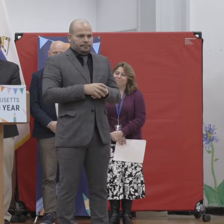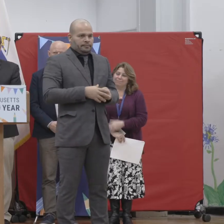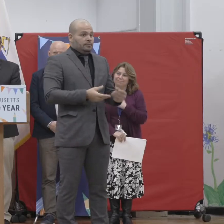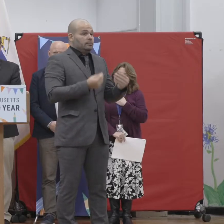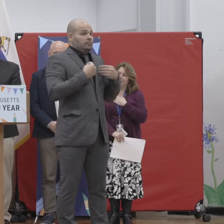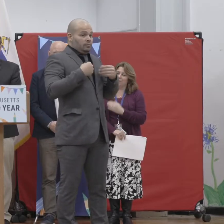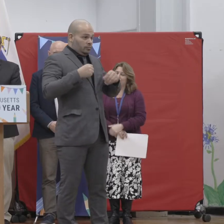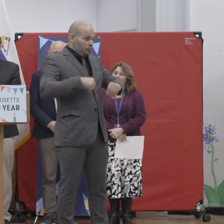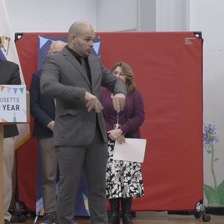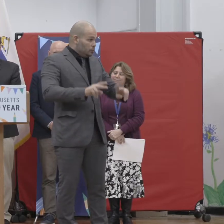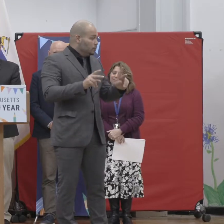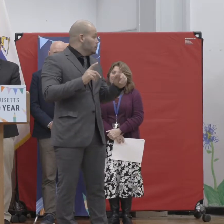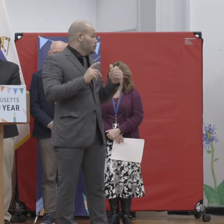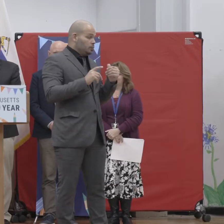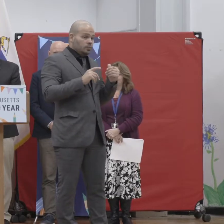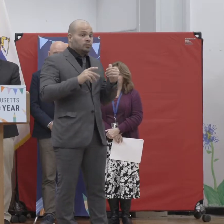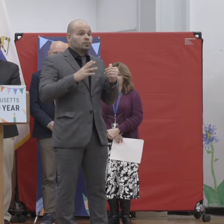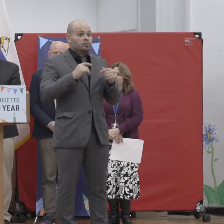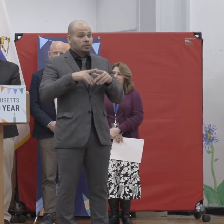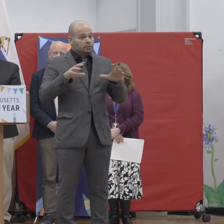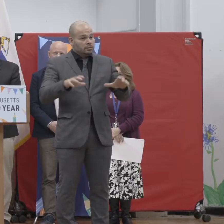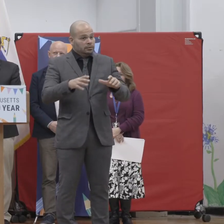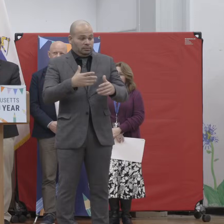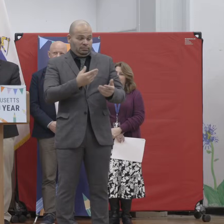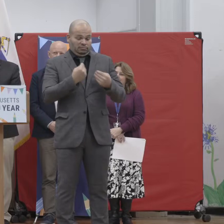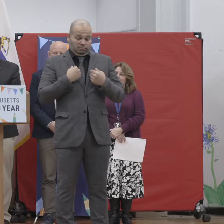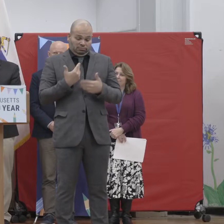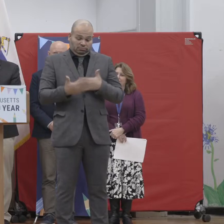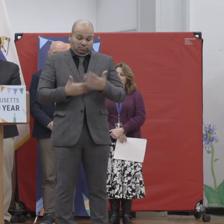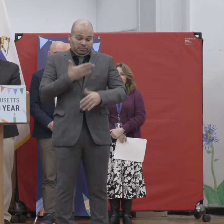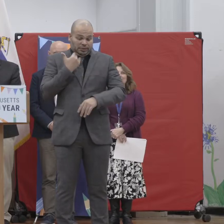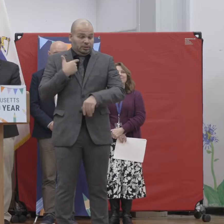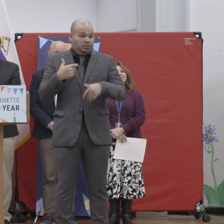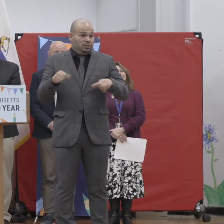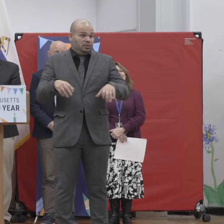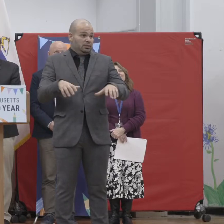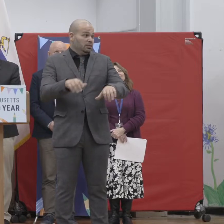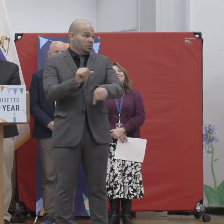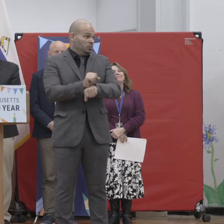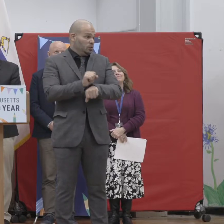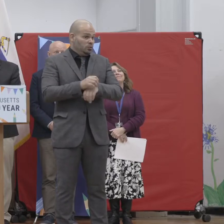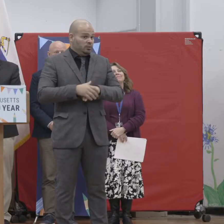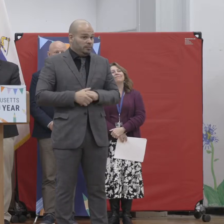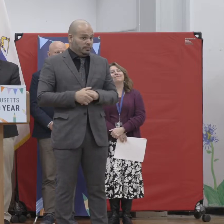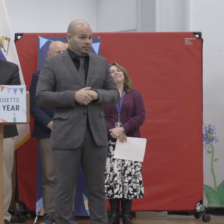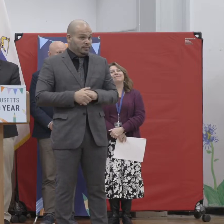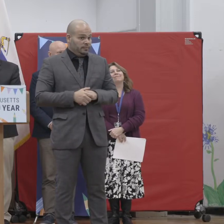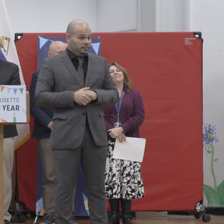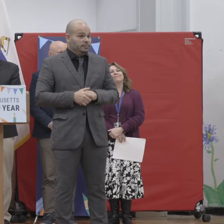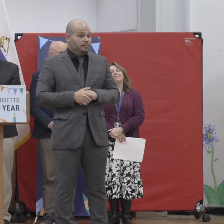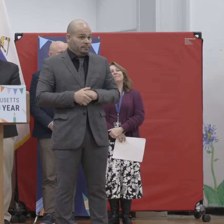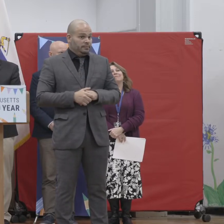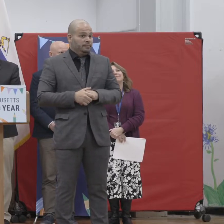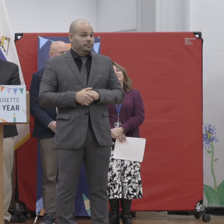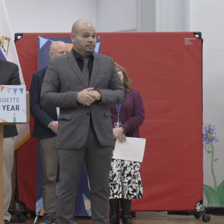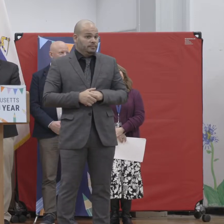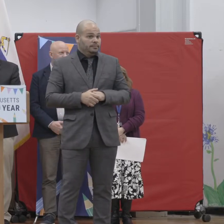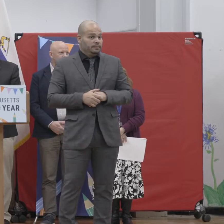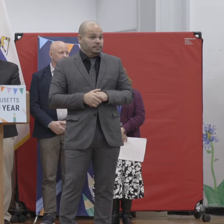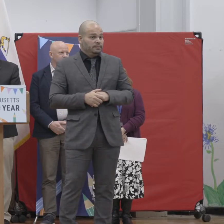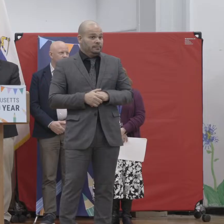young learners. Miss Sasha, Mr. G, and Miss